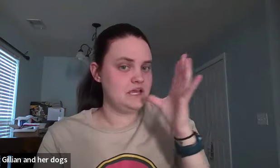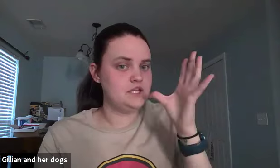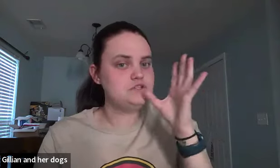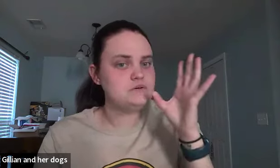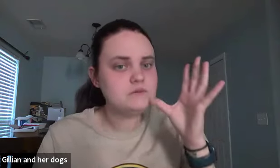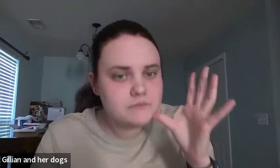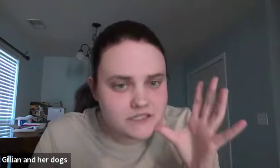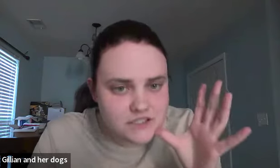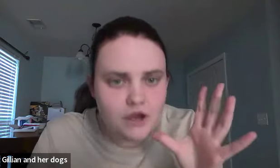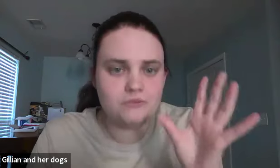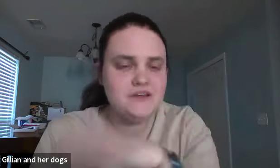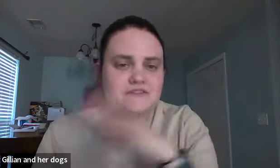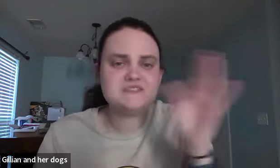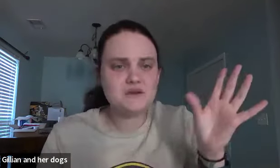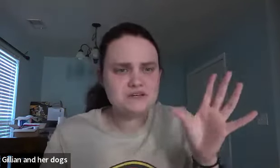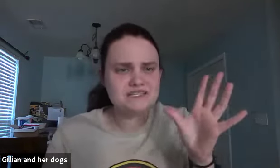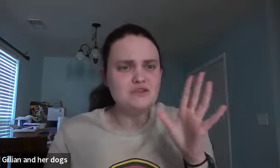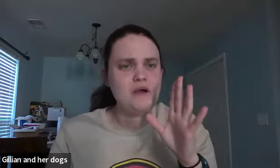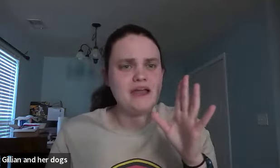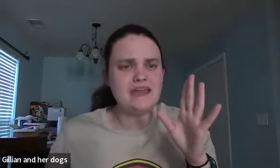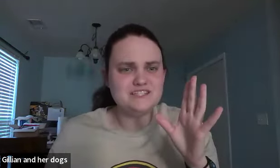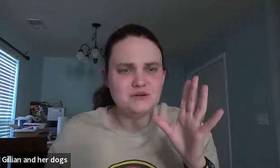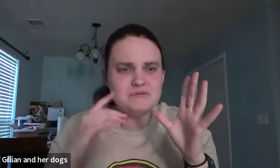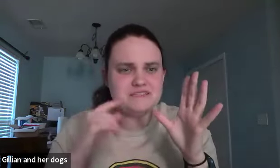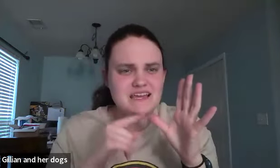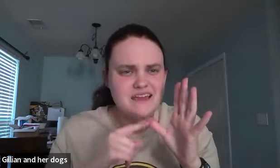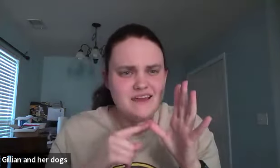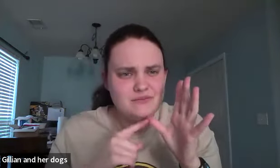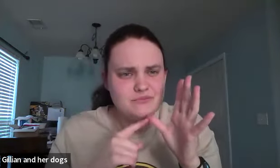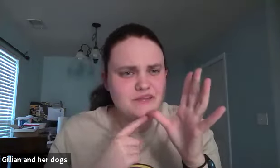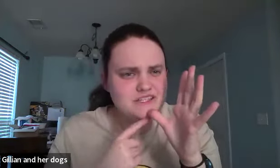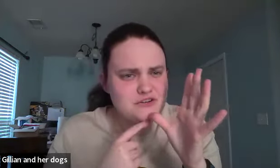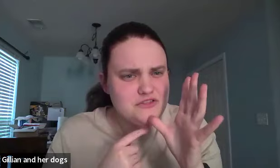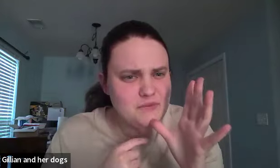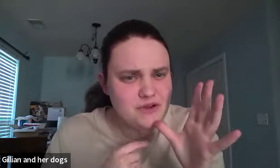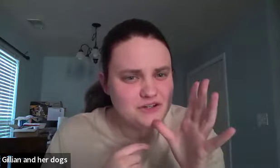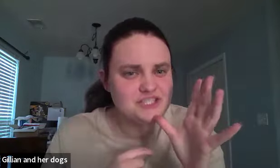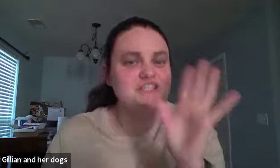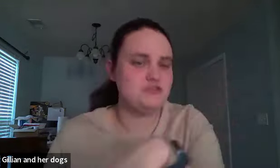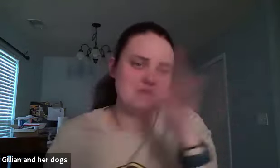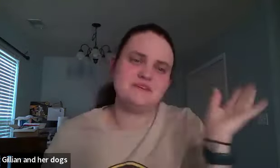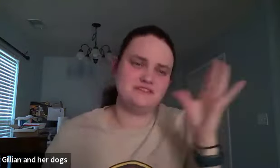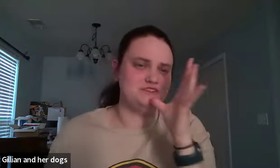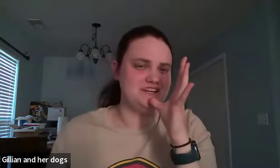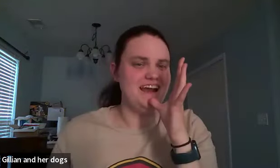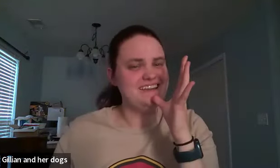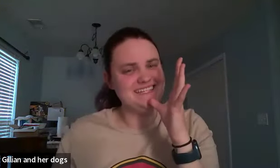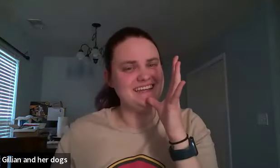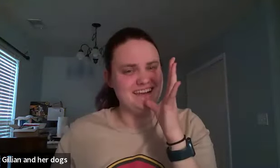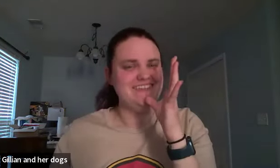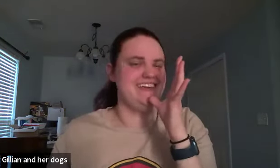And you do want to make sure. Oh, the sun was in the way. And so I was like, is her thumb on her chin? Your thumb is on your chin. I see it now.